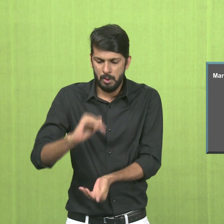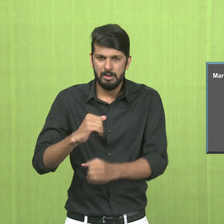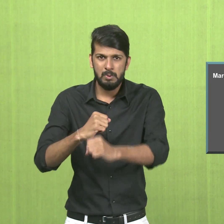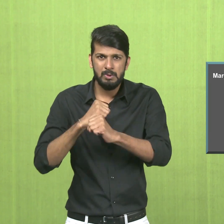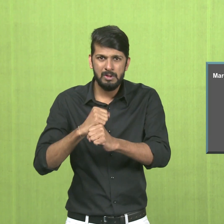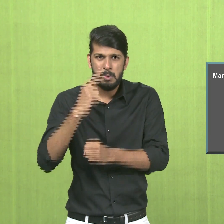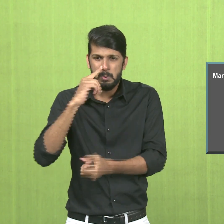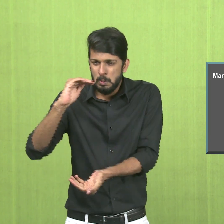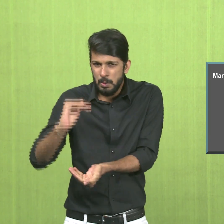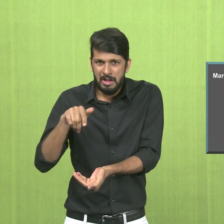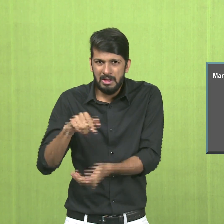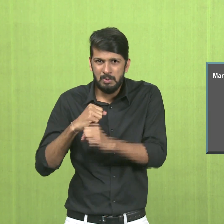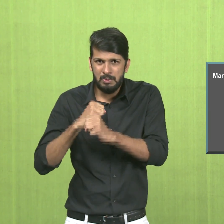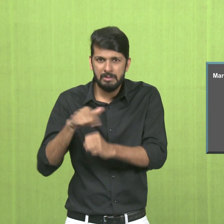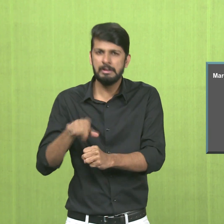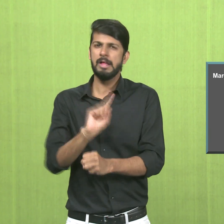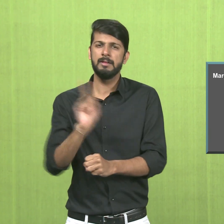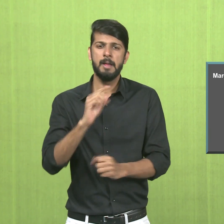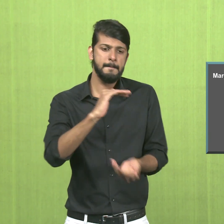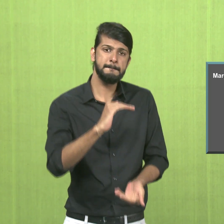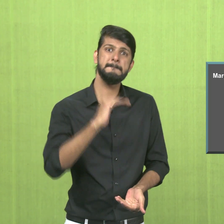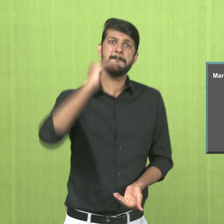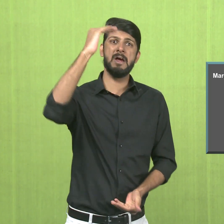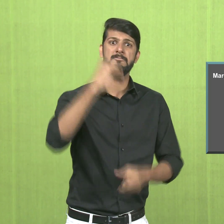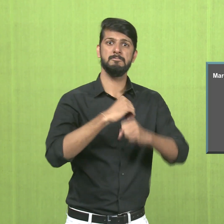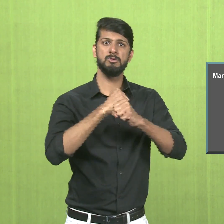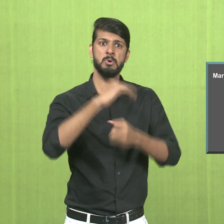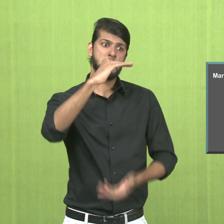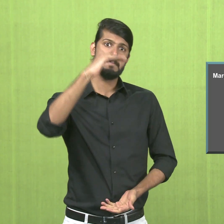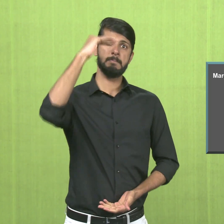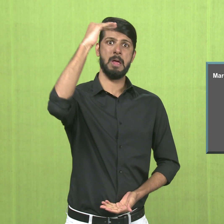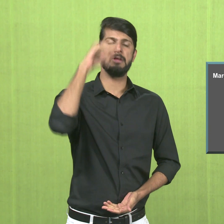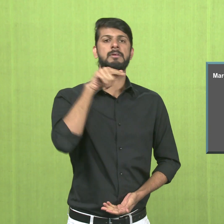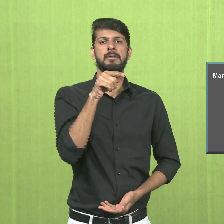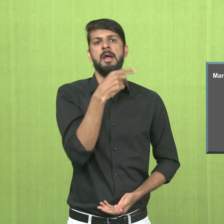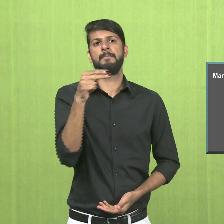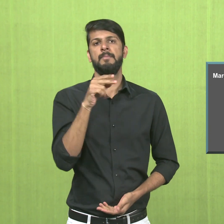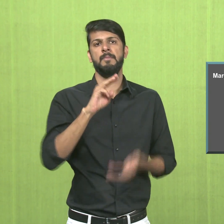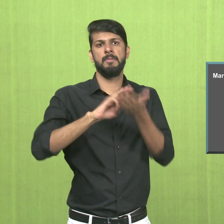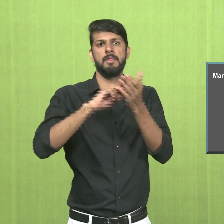A mare is a mature or an adult female horse.